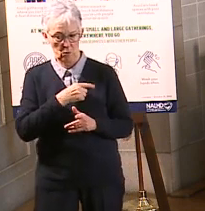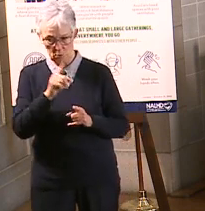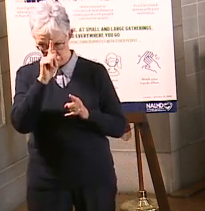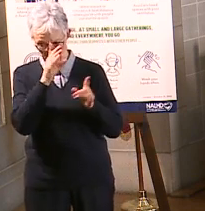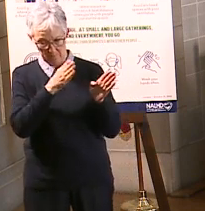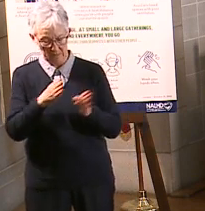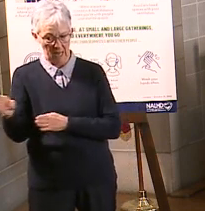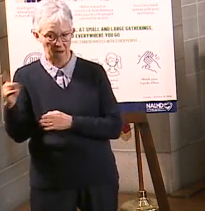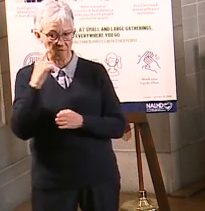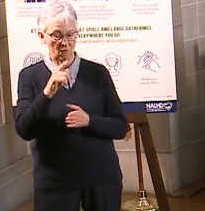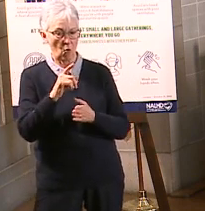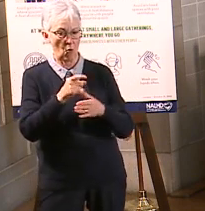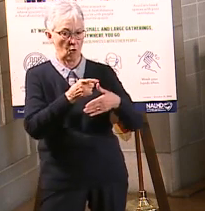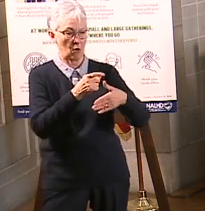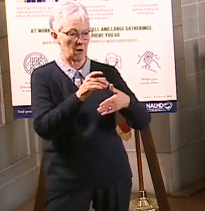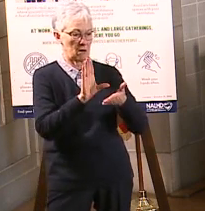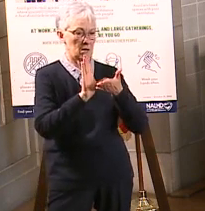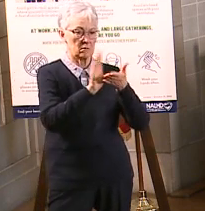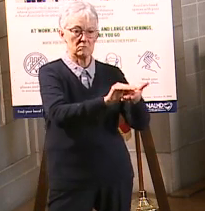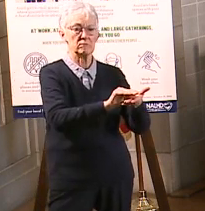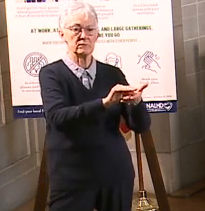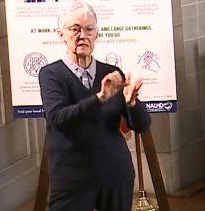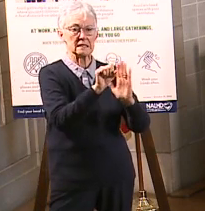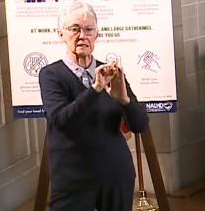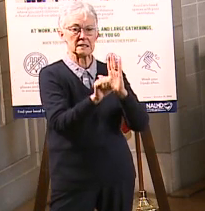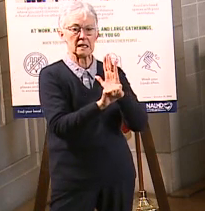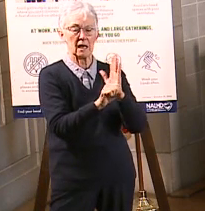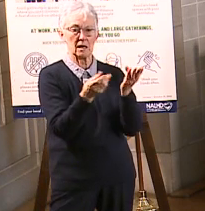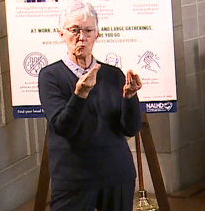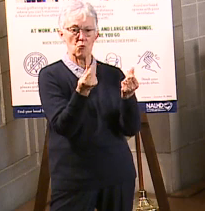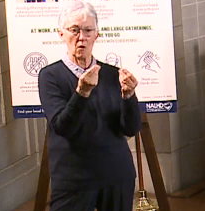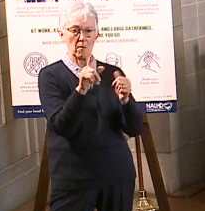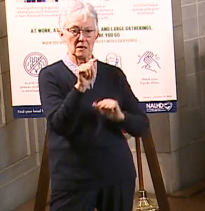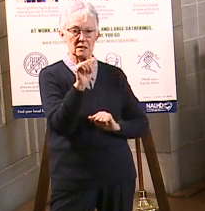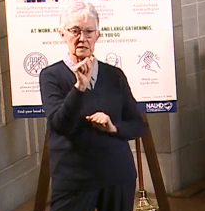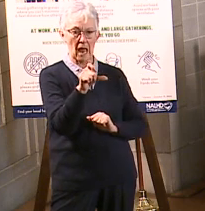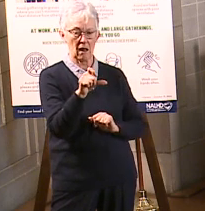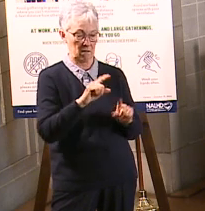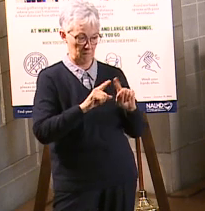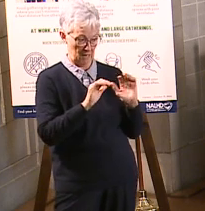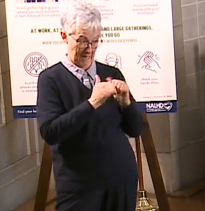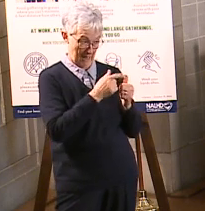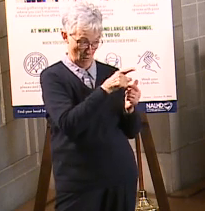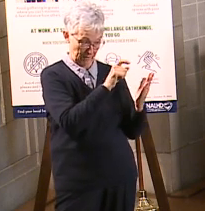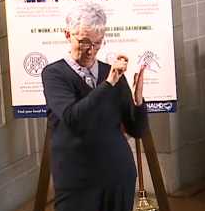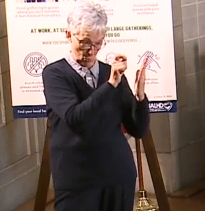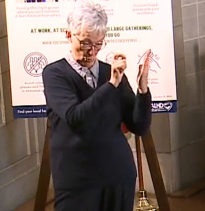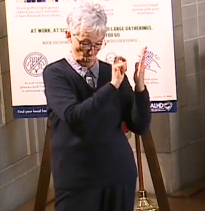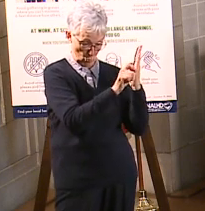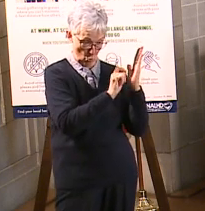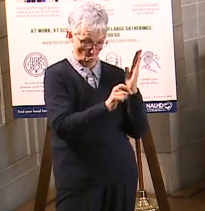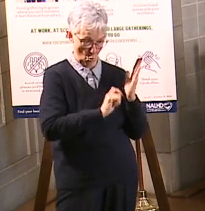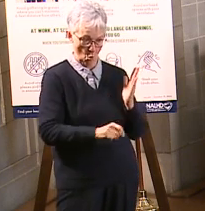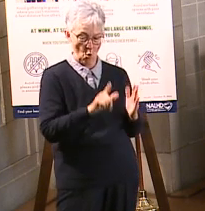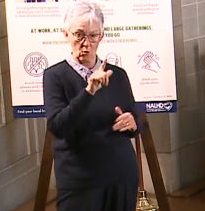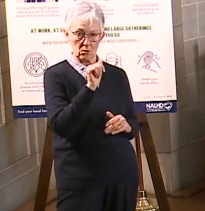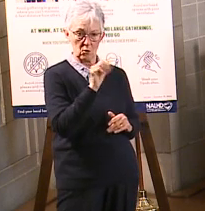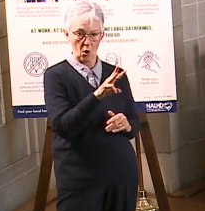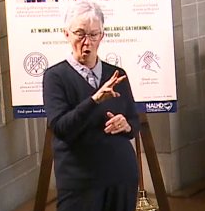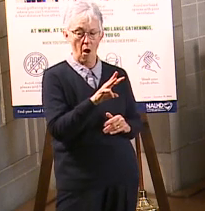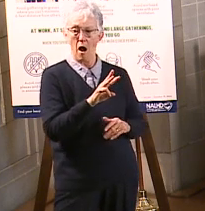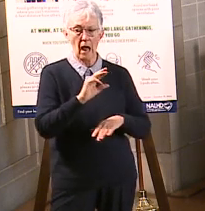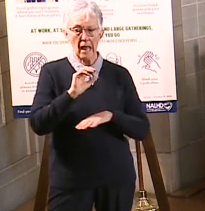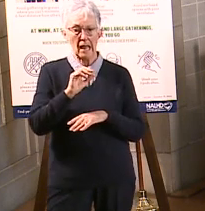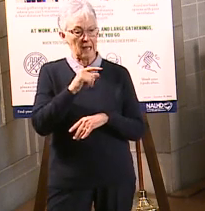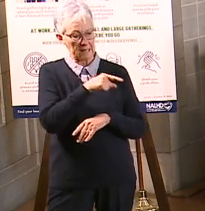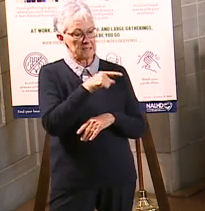our state revenues run ahead of forecast. However, the way the bill was written, if it was based on that June 30th date, but typically